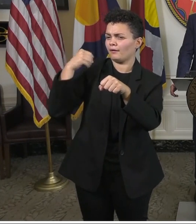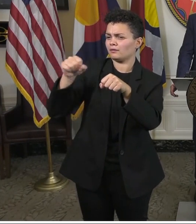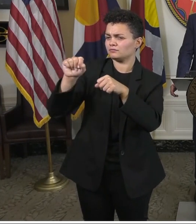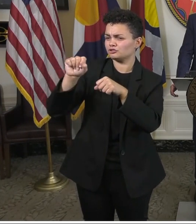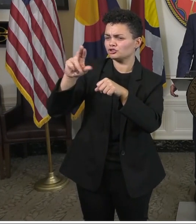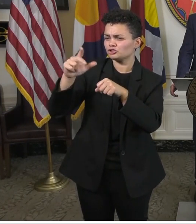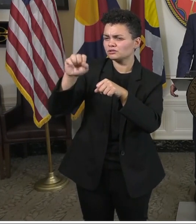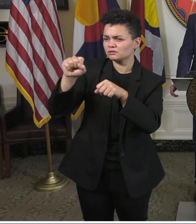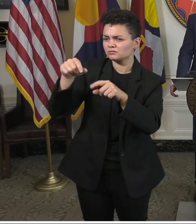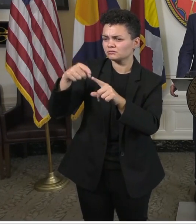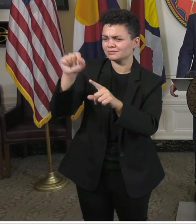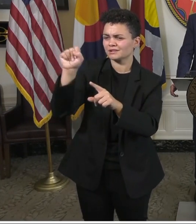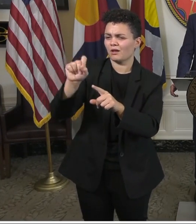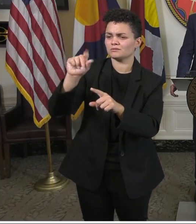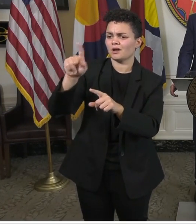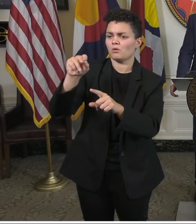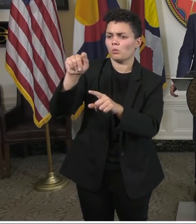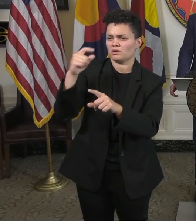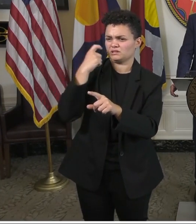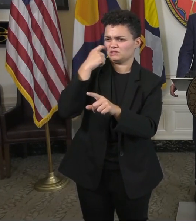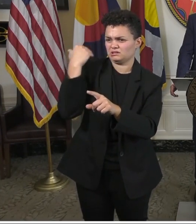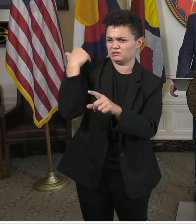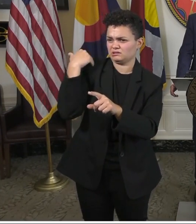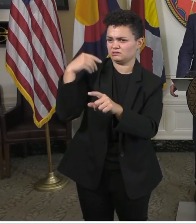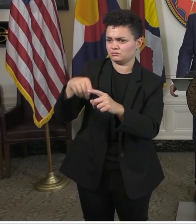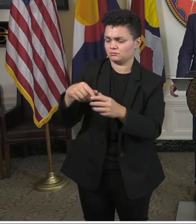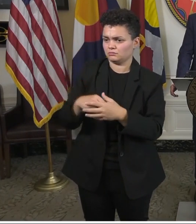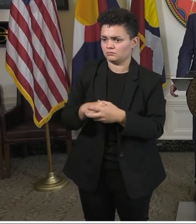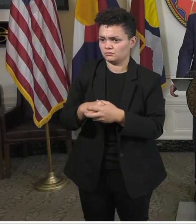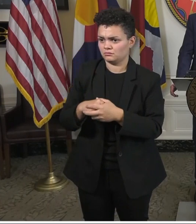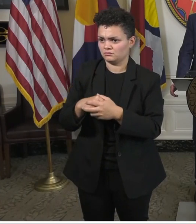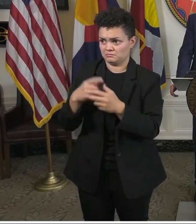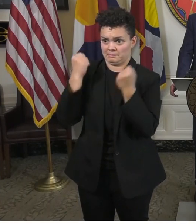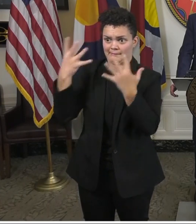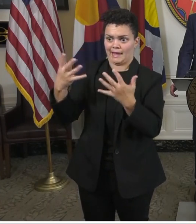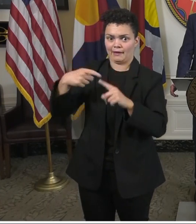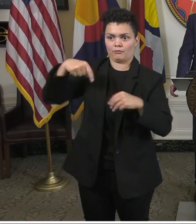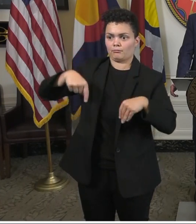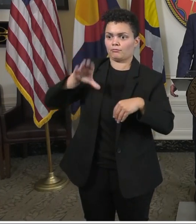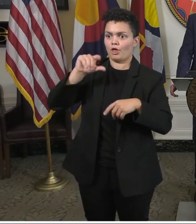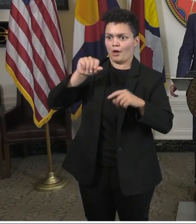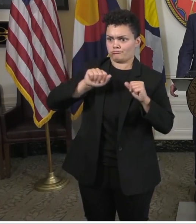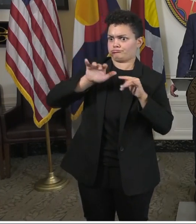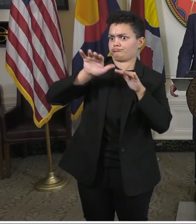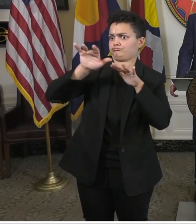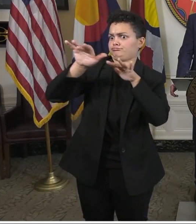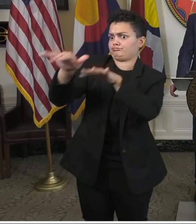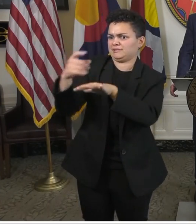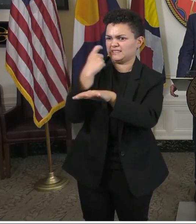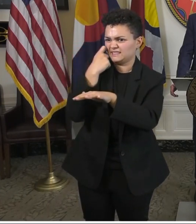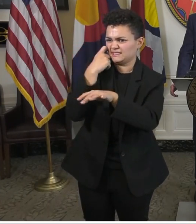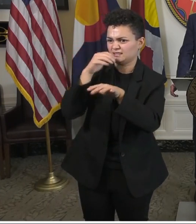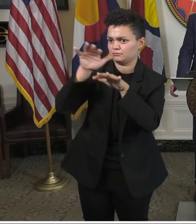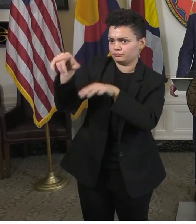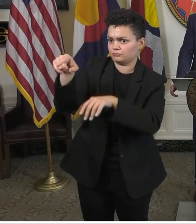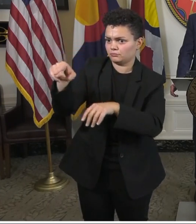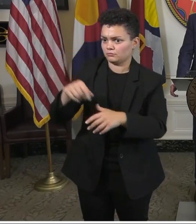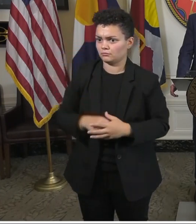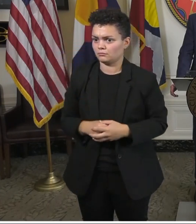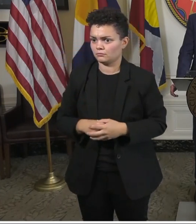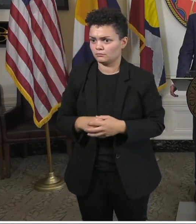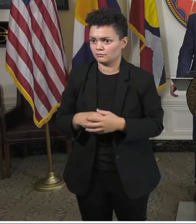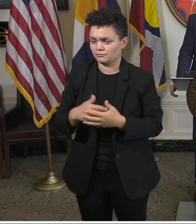people came from Colorado. Would you suggest that these people get tested, given the fact they didn't wear